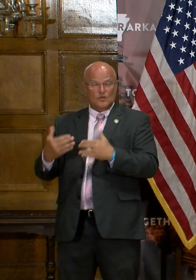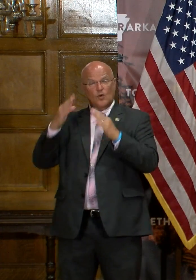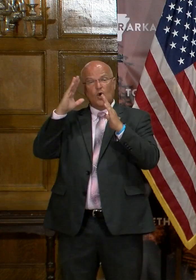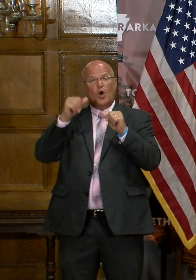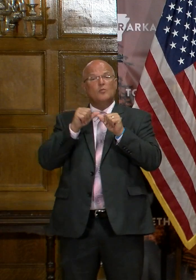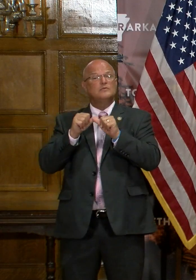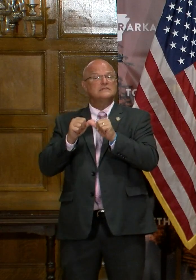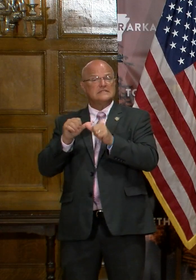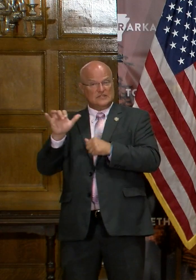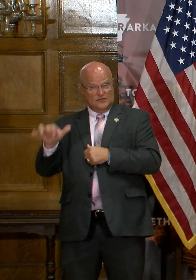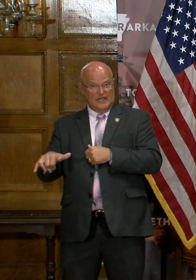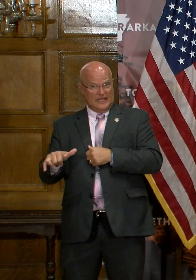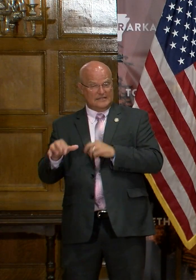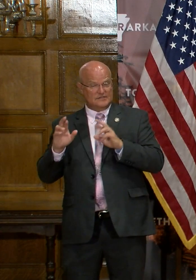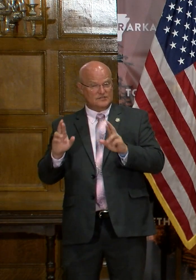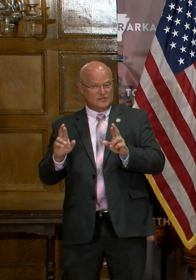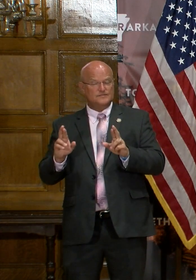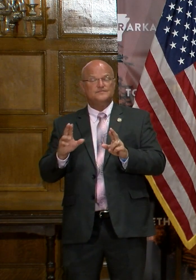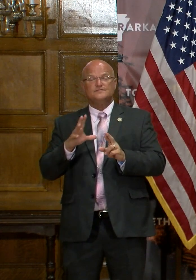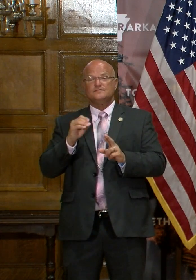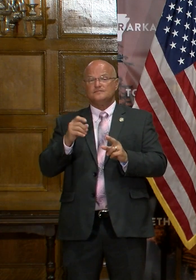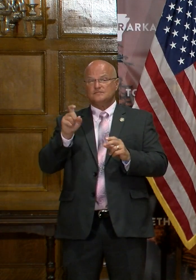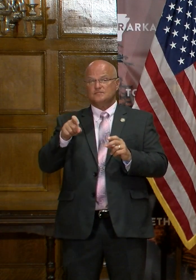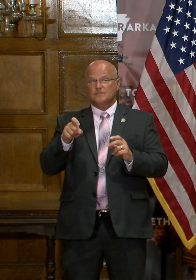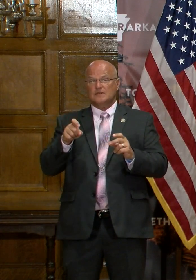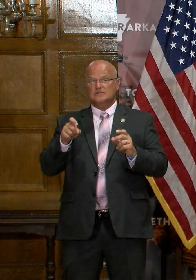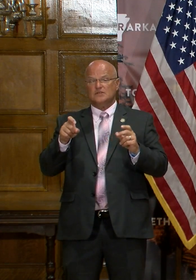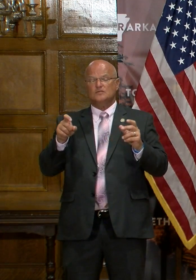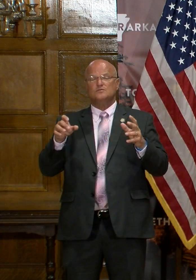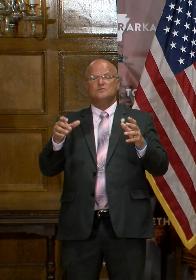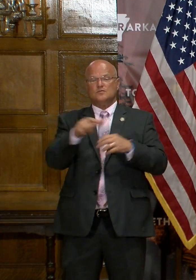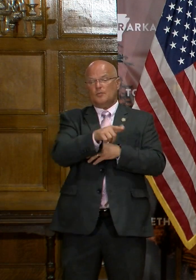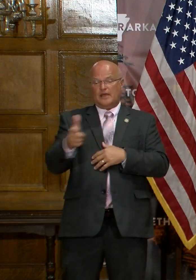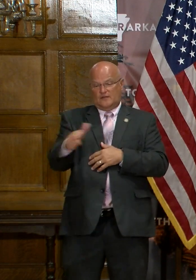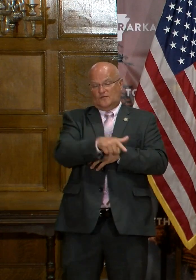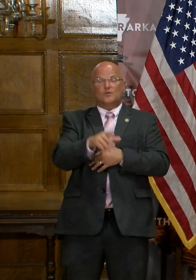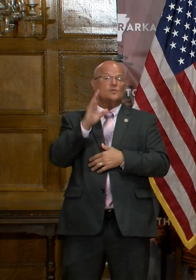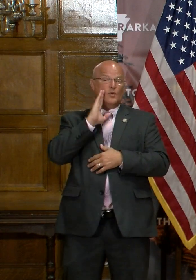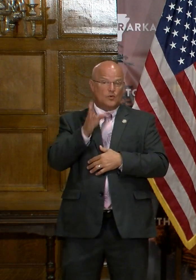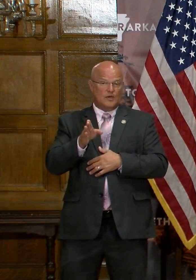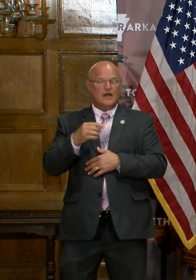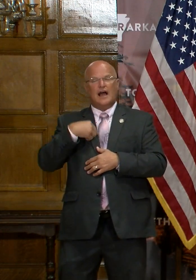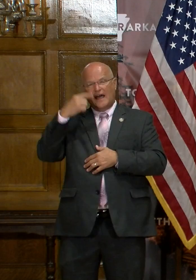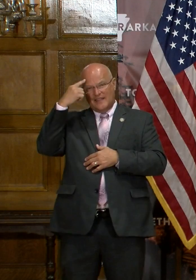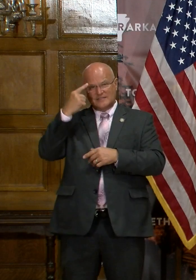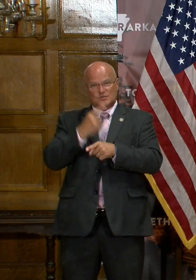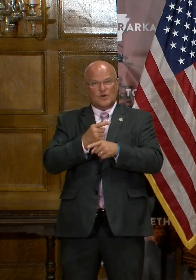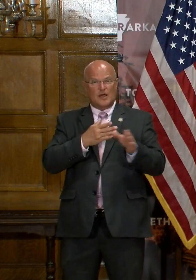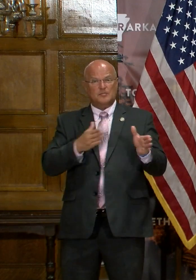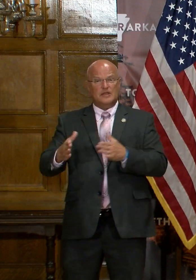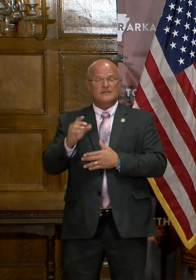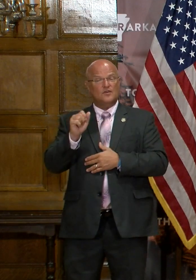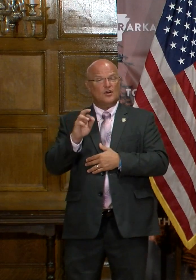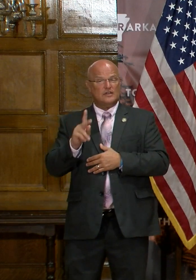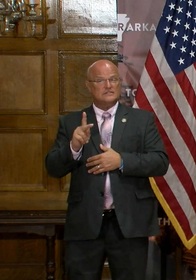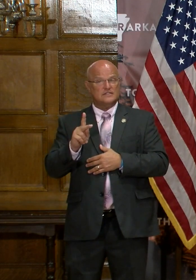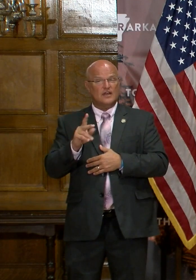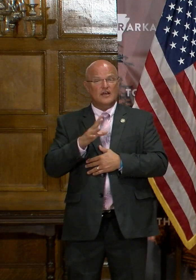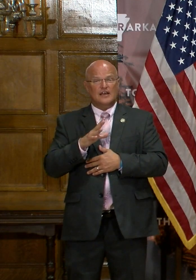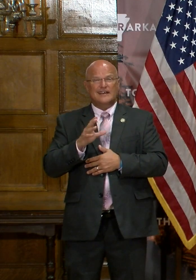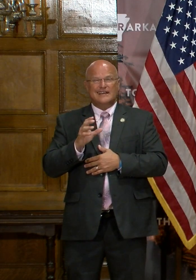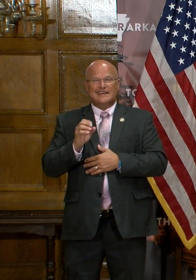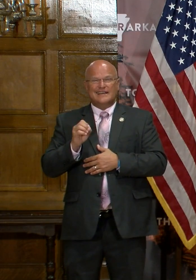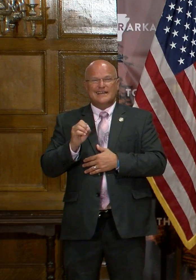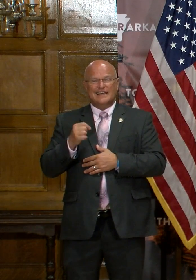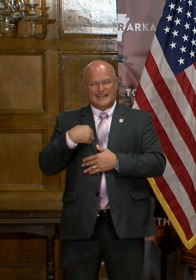we'll be able to continue that. And if we have to go to a blended environment, we will. I think that's the right plan for Arkansas,